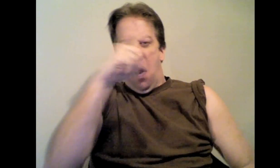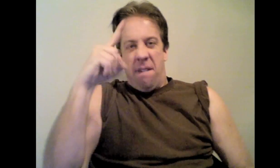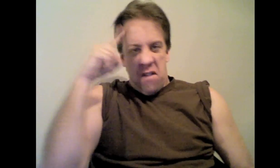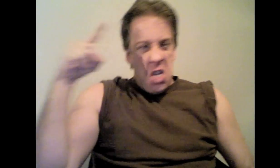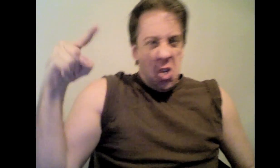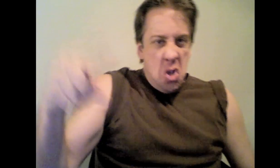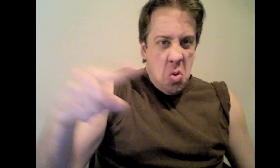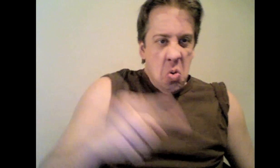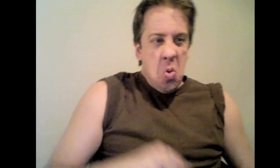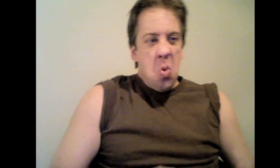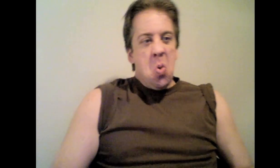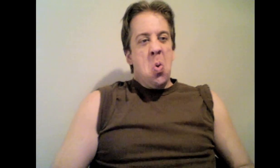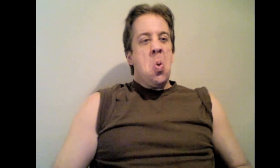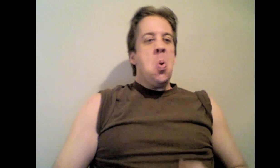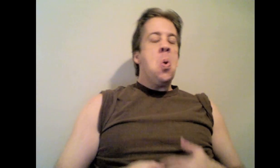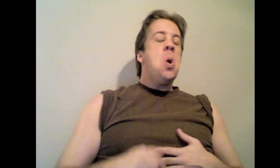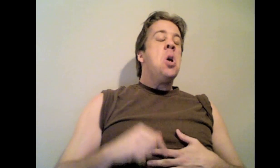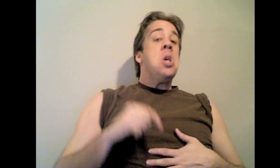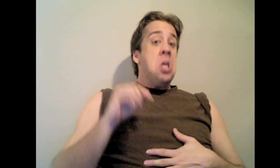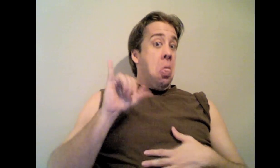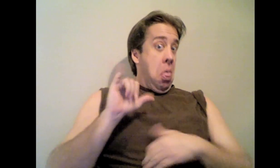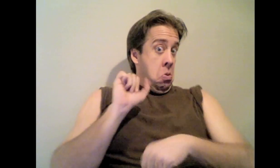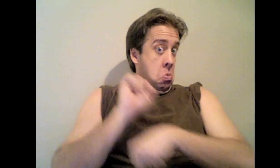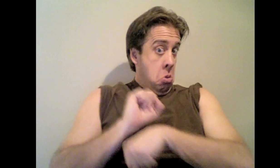All right, next question for you.